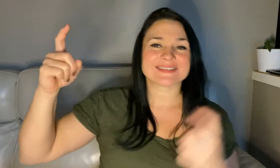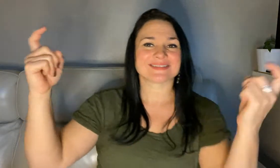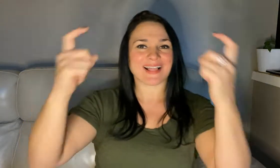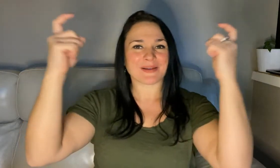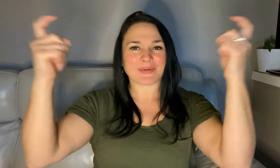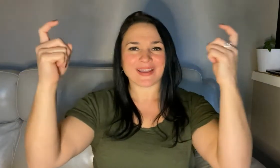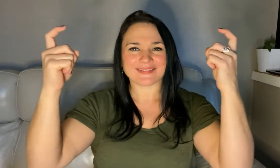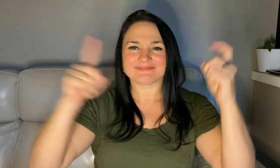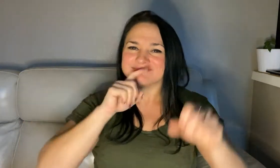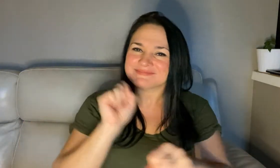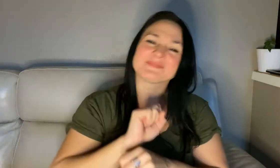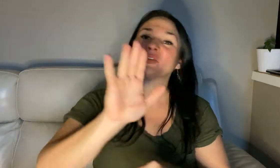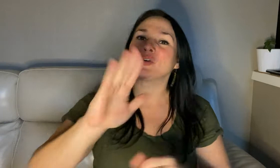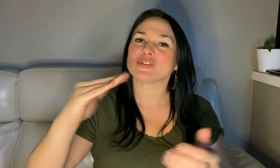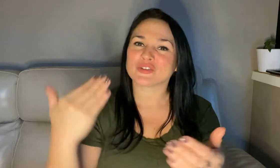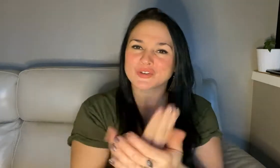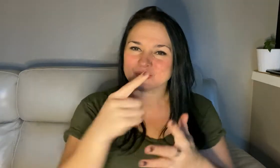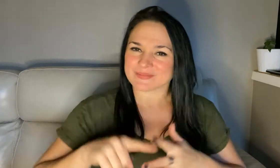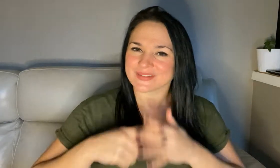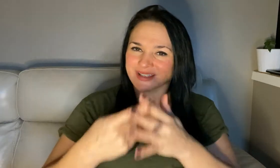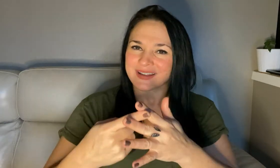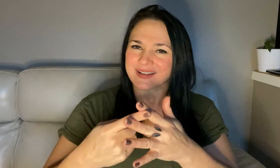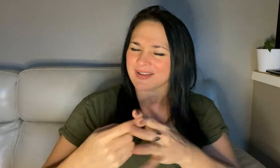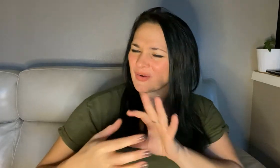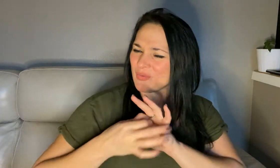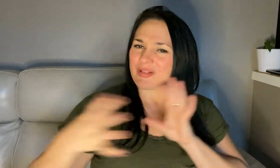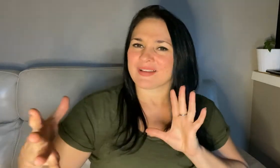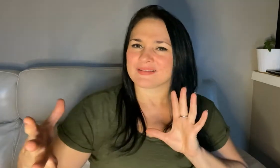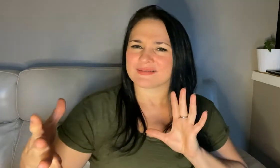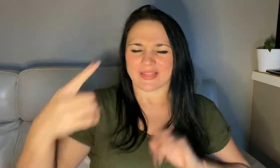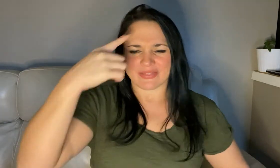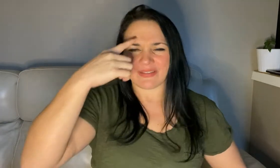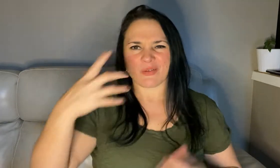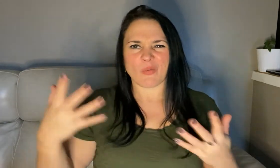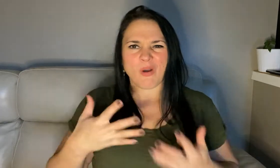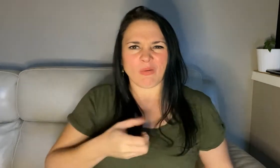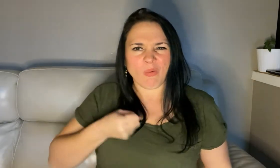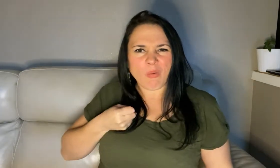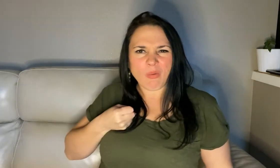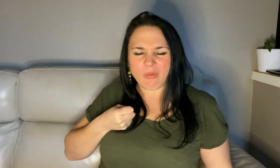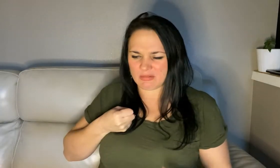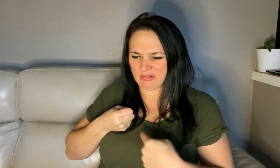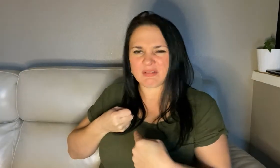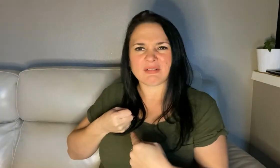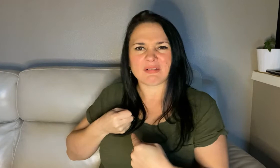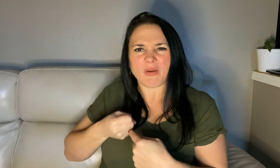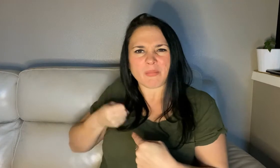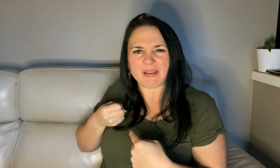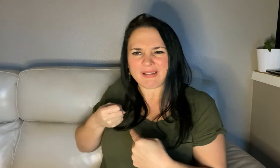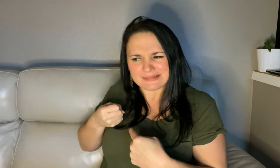to 2021, and that new moon is time for to celebrate because it's the time to release. I mean, what were we holding